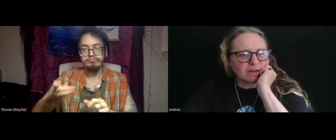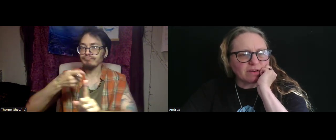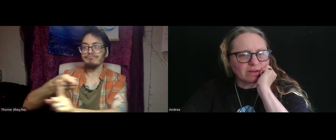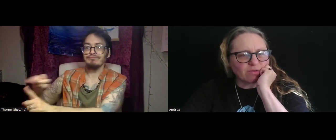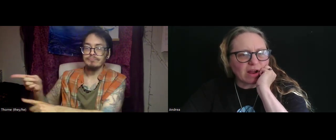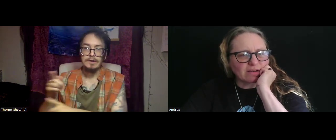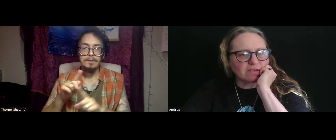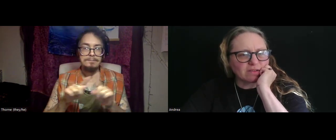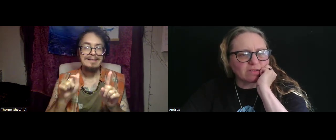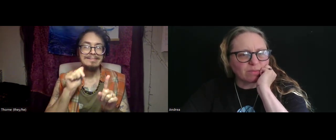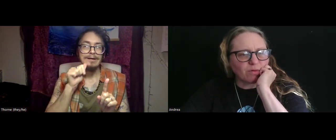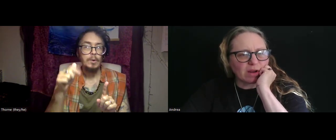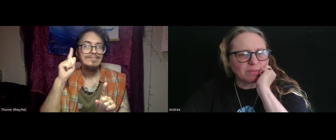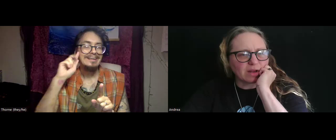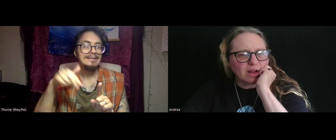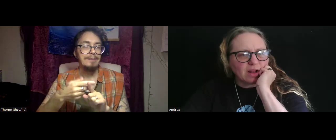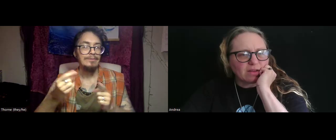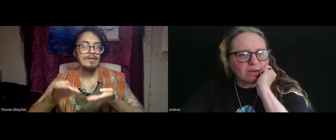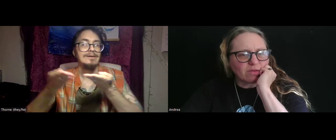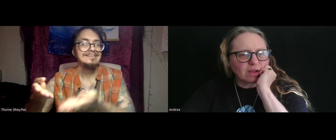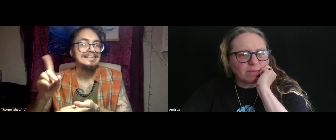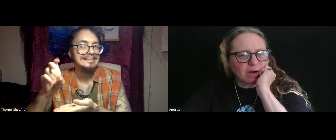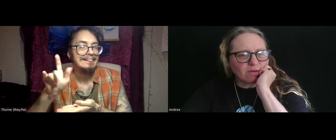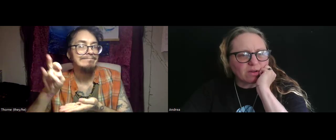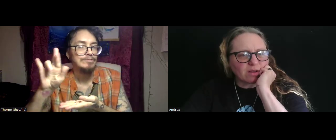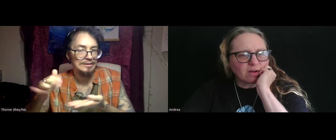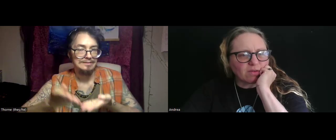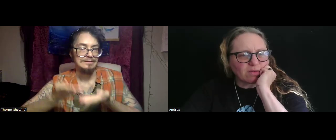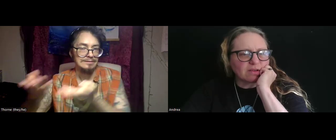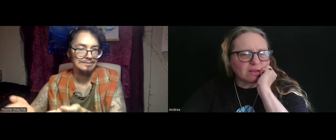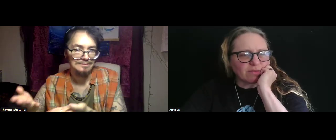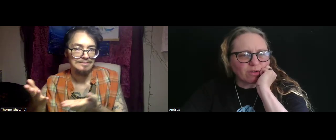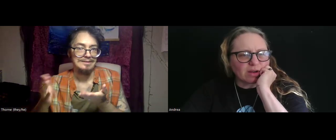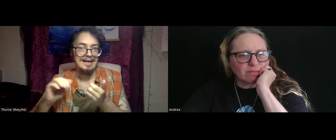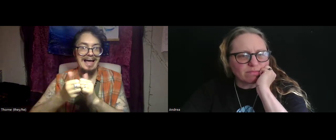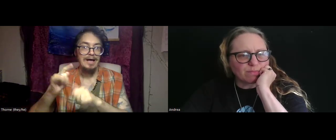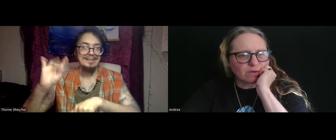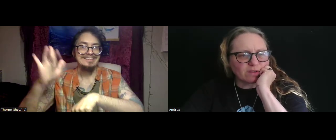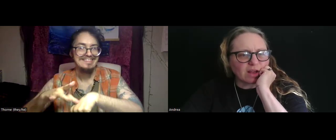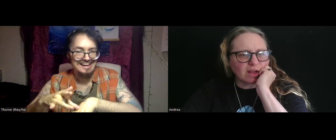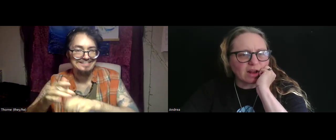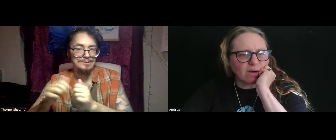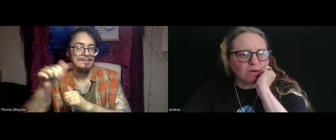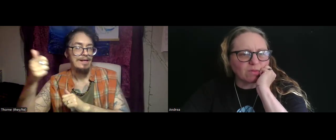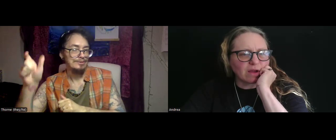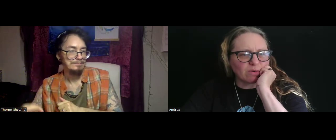very direct. It's just to the point, but they don't think about, the delivery per se and how that would